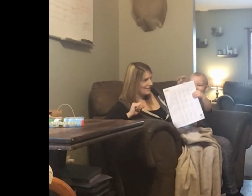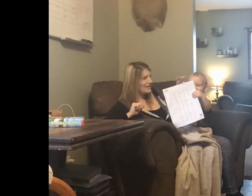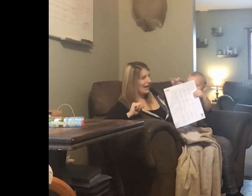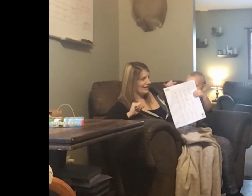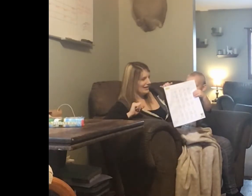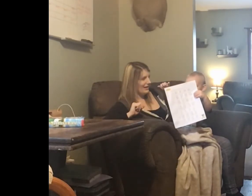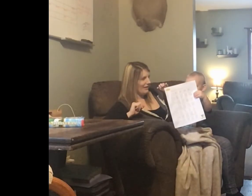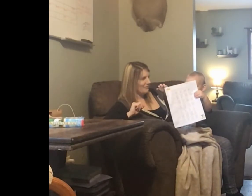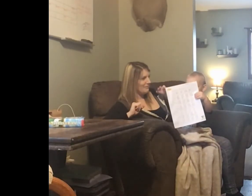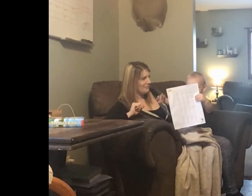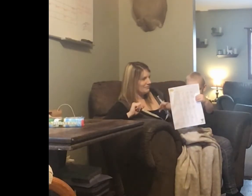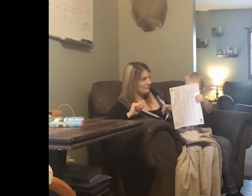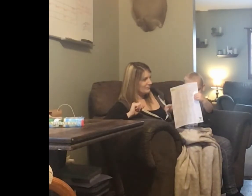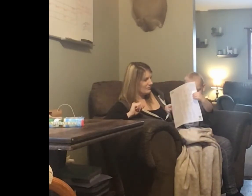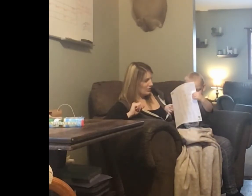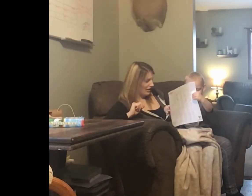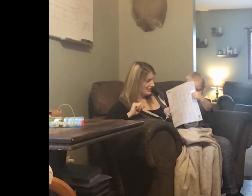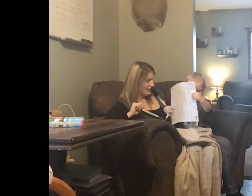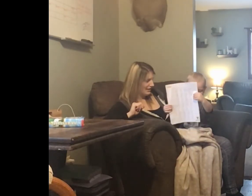Signing time. You like signing time?